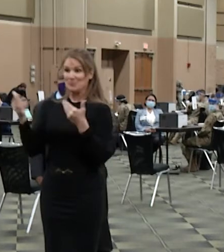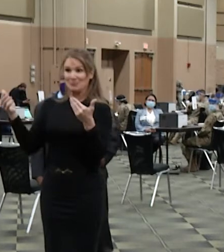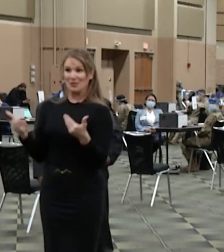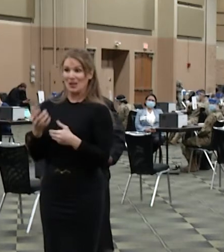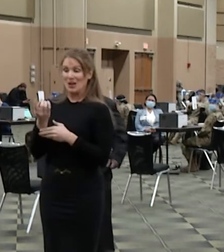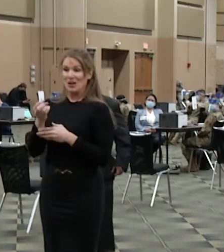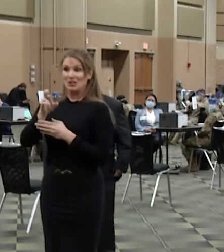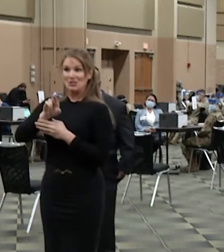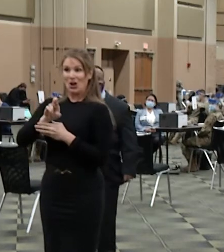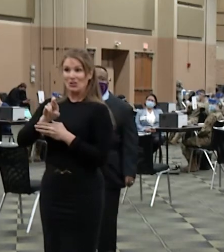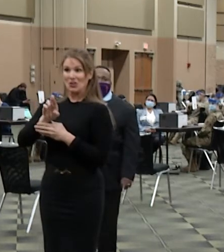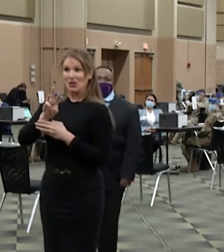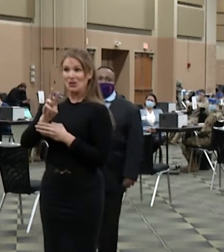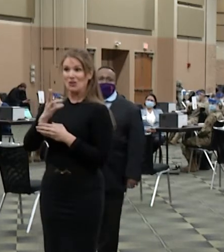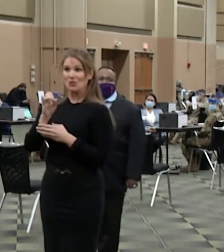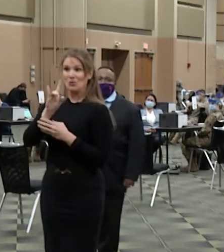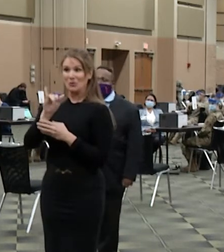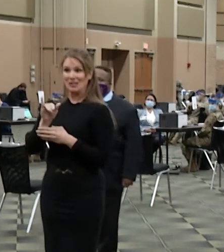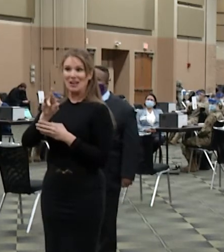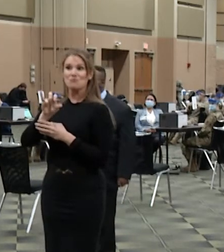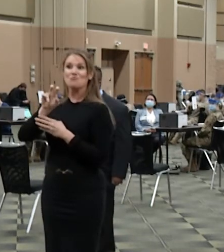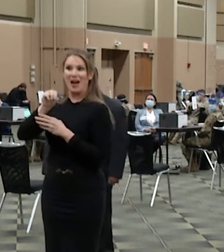introduce Dr. Whitney Ryan.